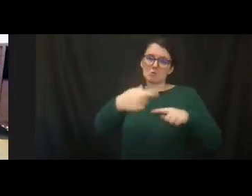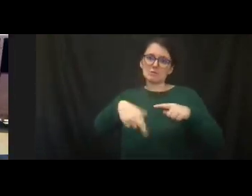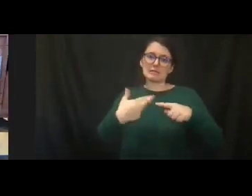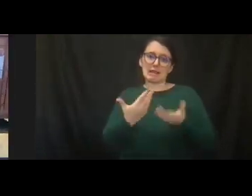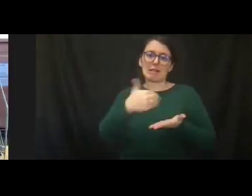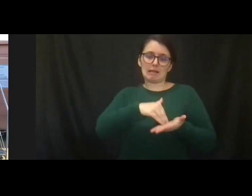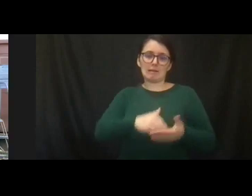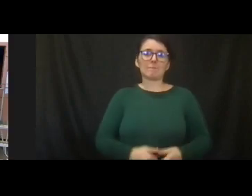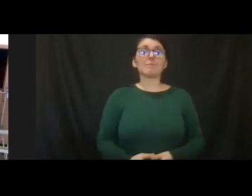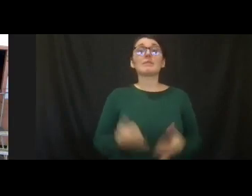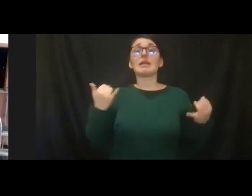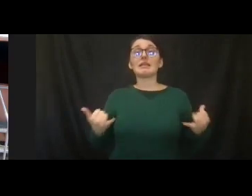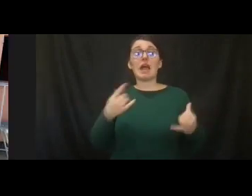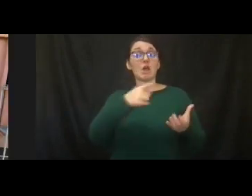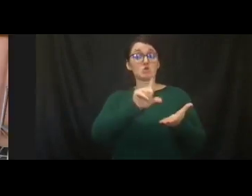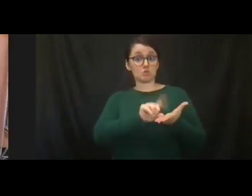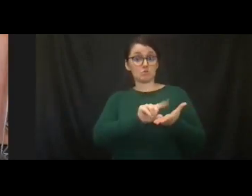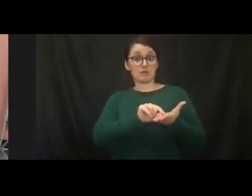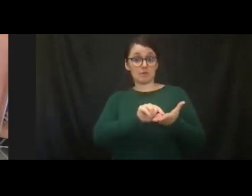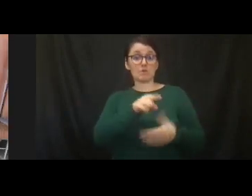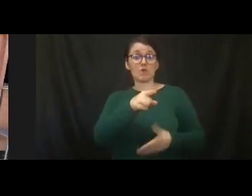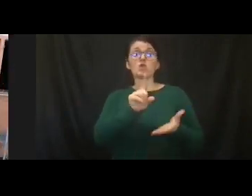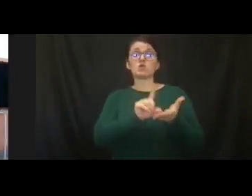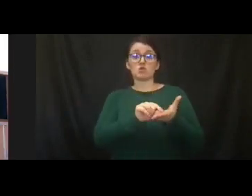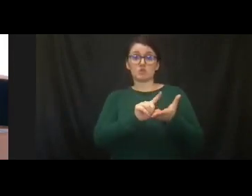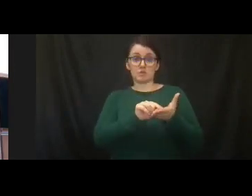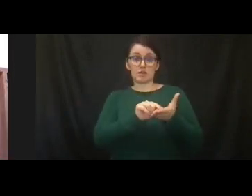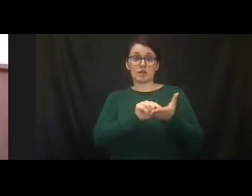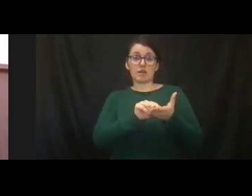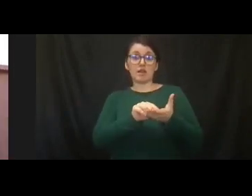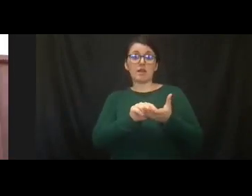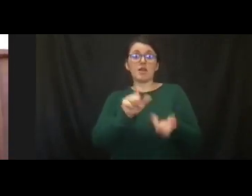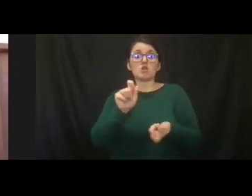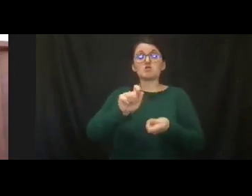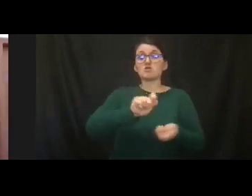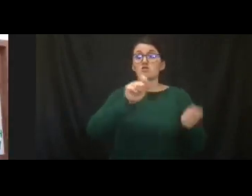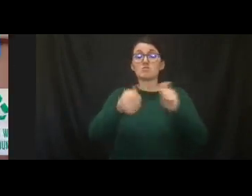Newspaper is going to be made into